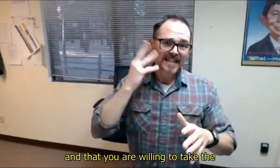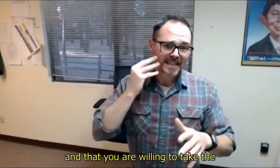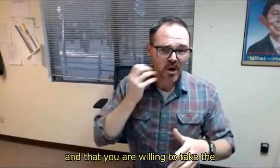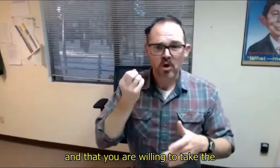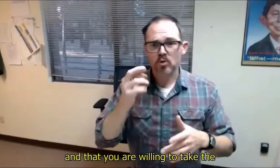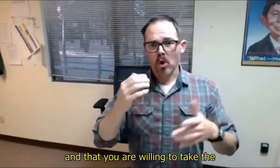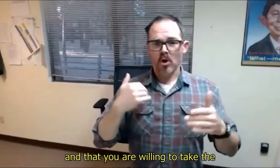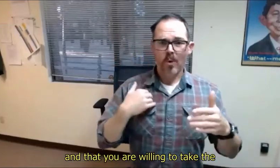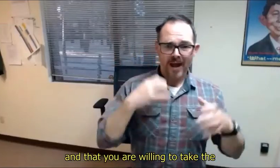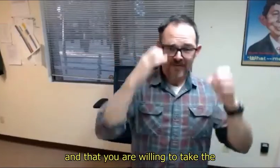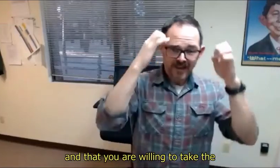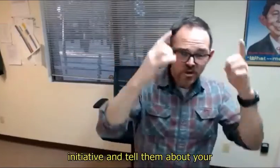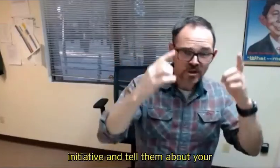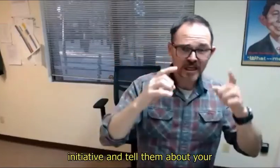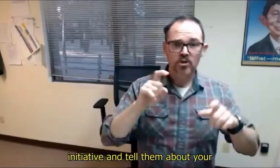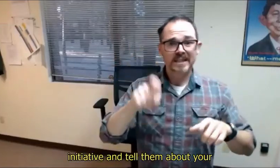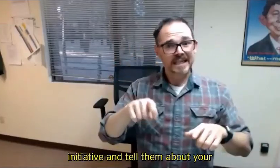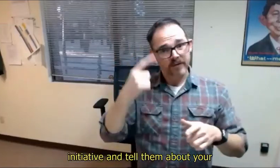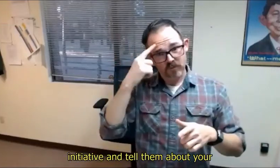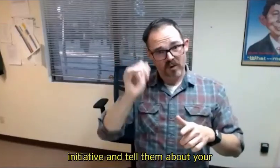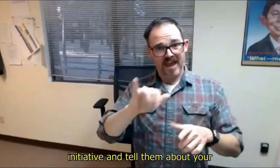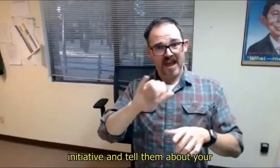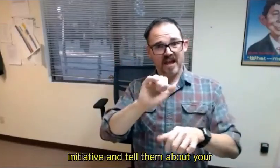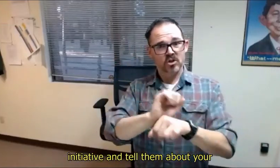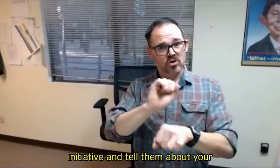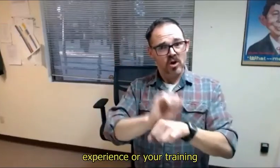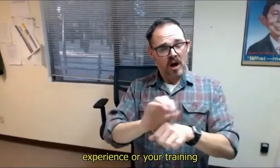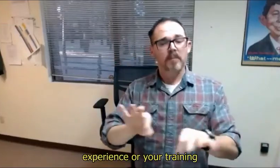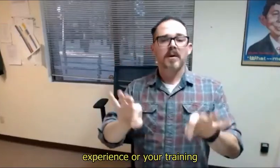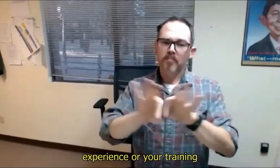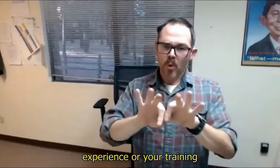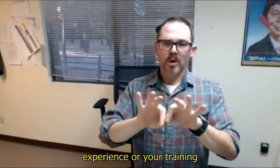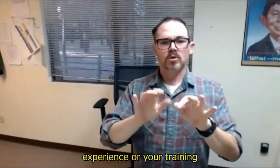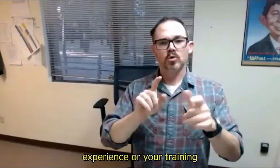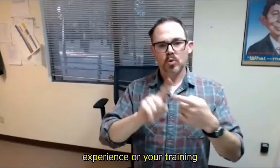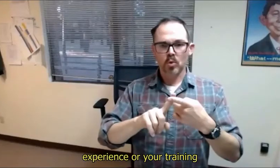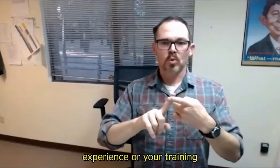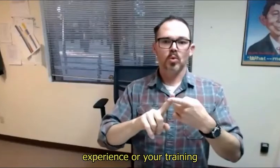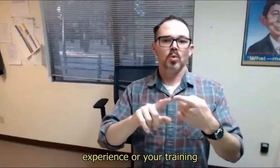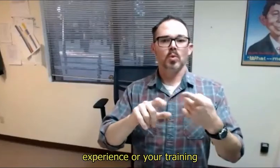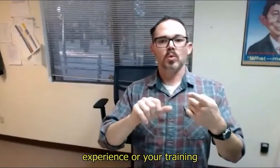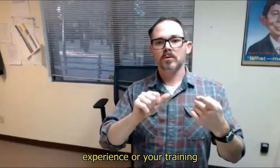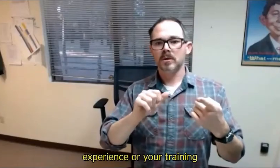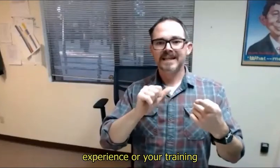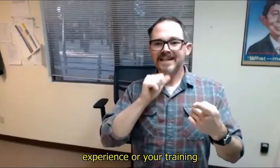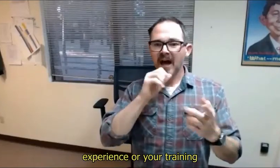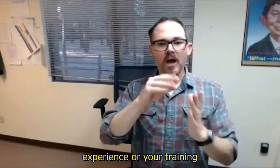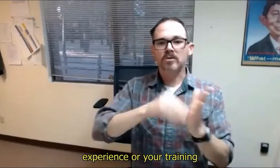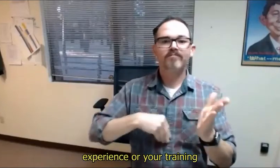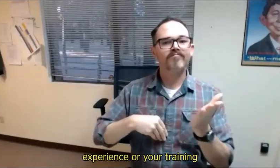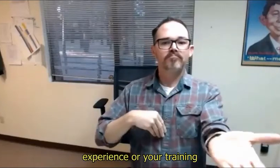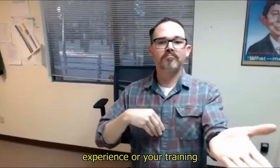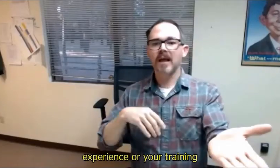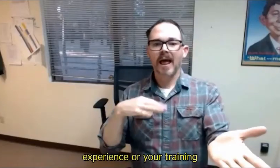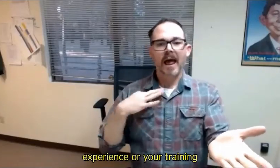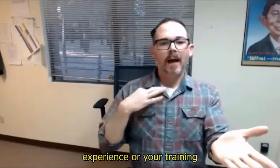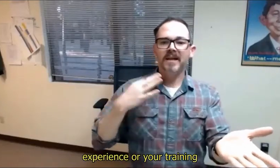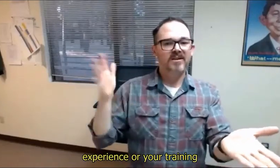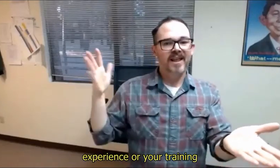that you are willing to take the initiative and tell them about your experience or your training.